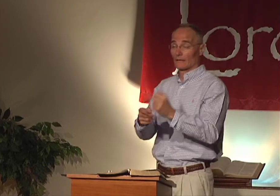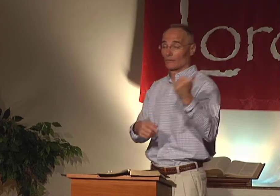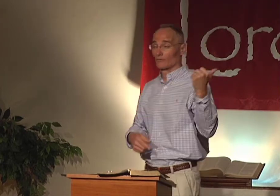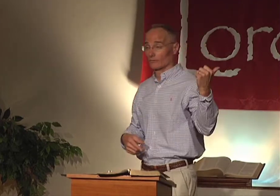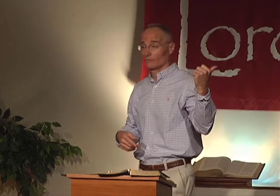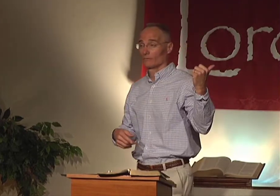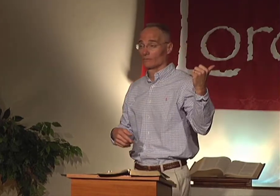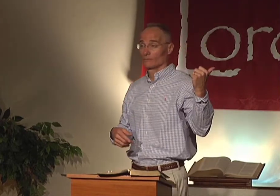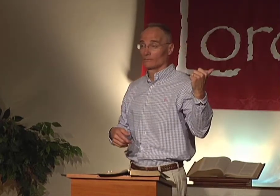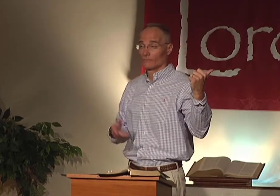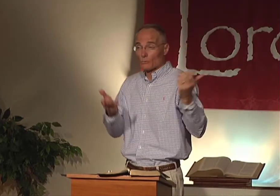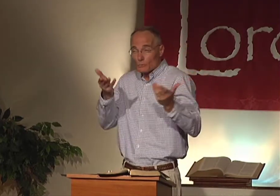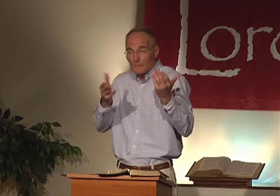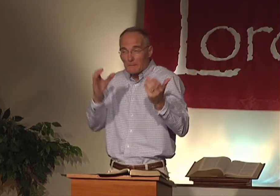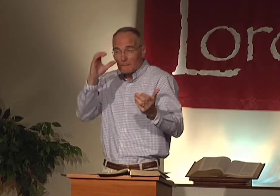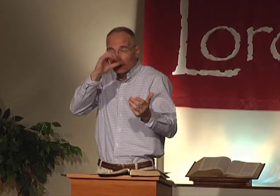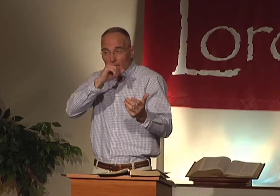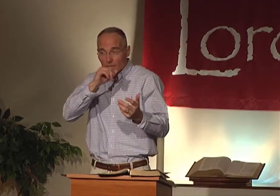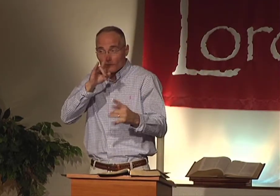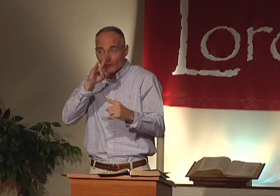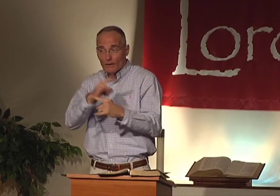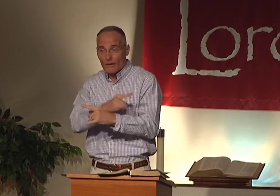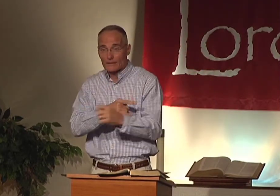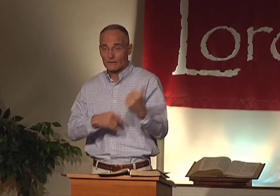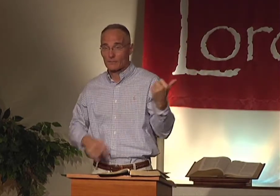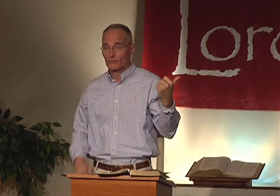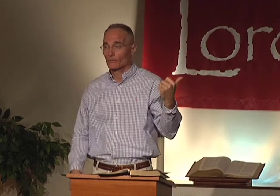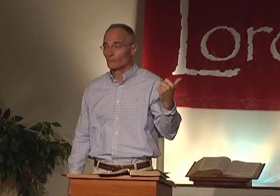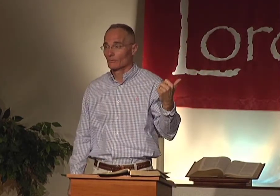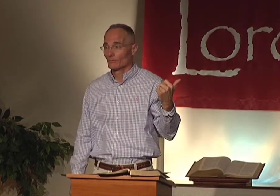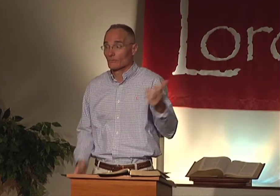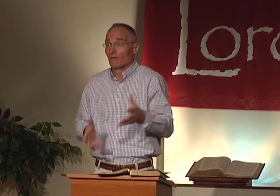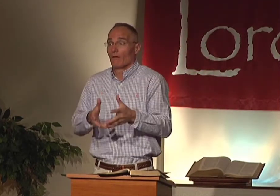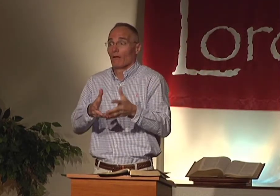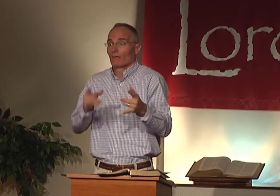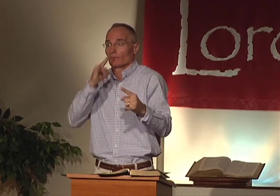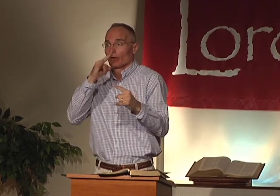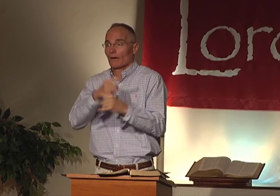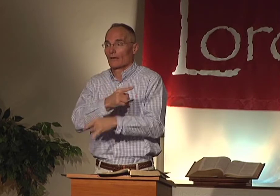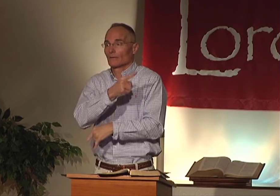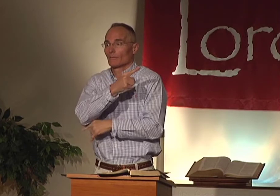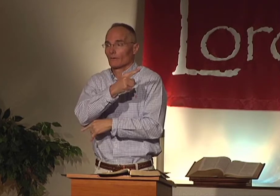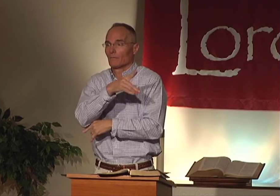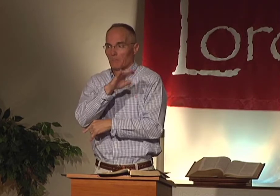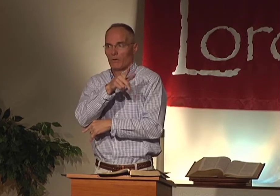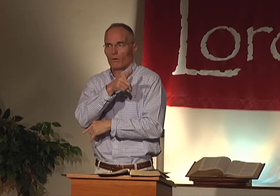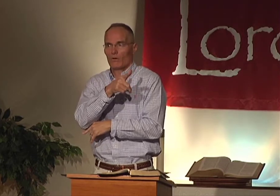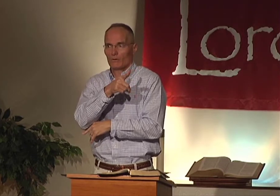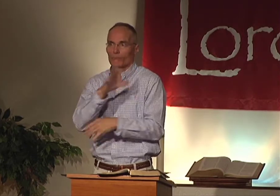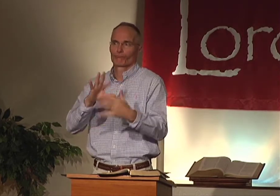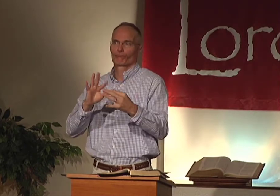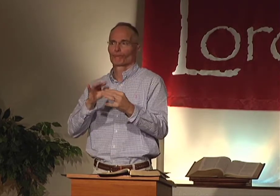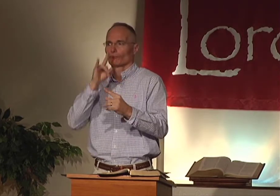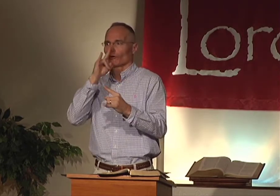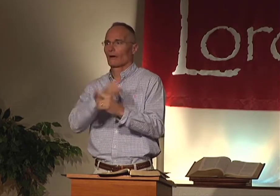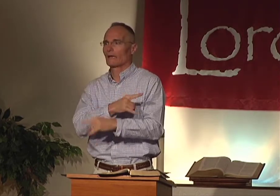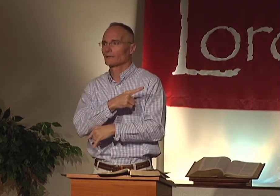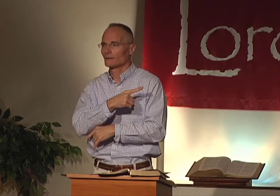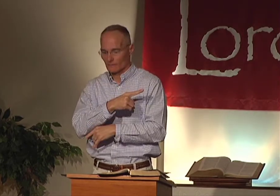Now, the English translation here, you might miss the sarcasm. There's a lot of sarcasm in this one. Paul is